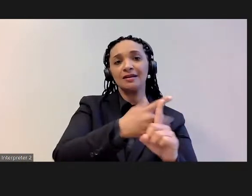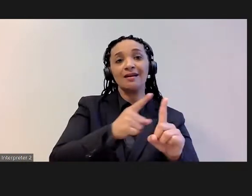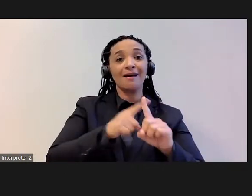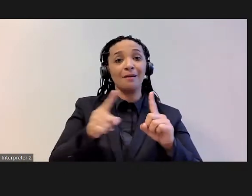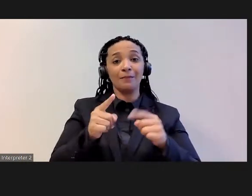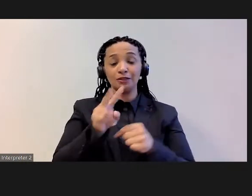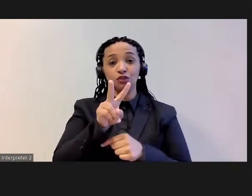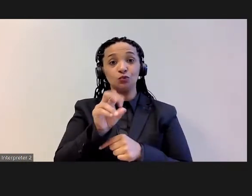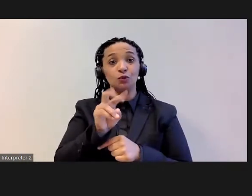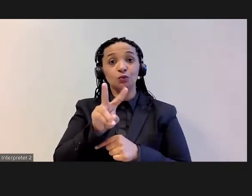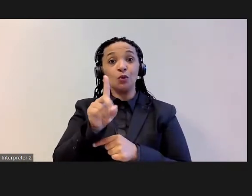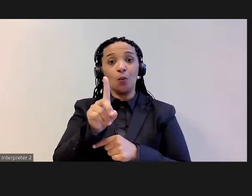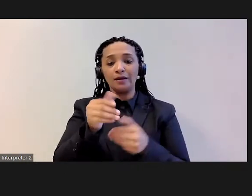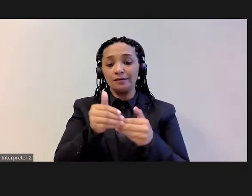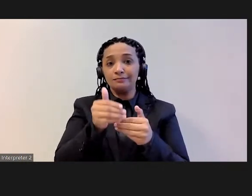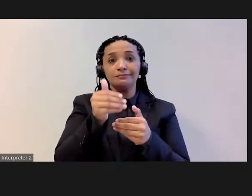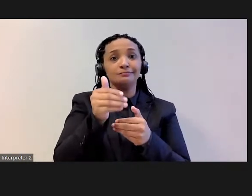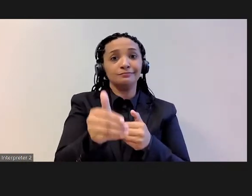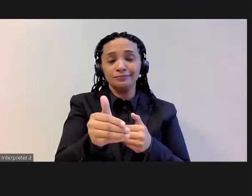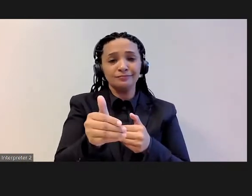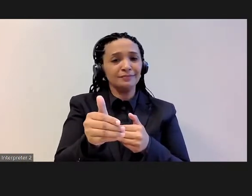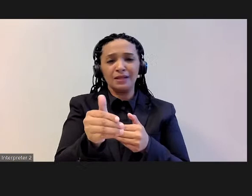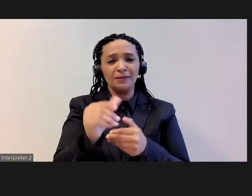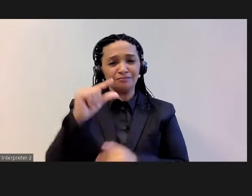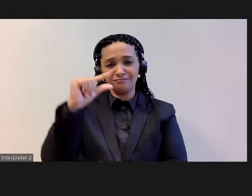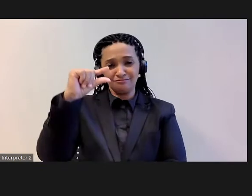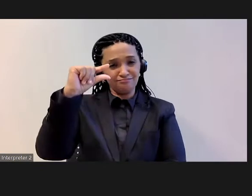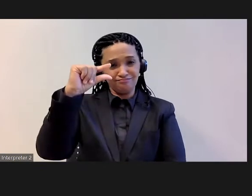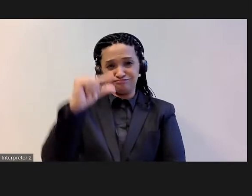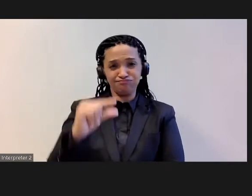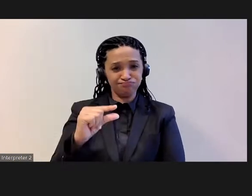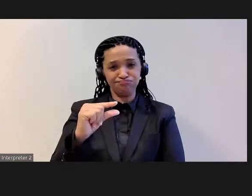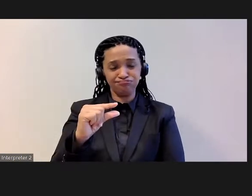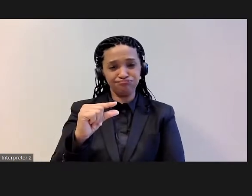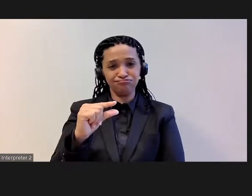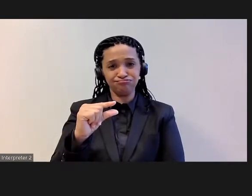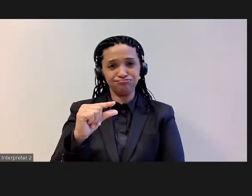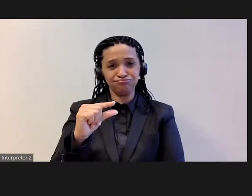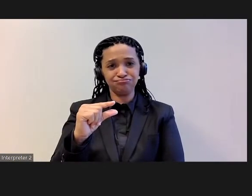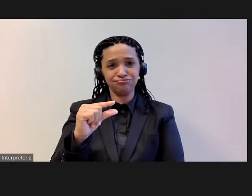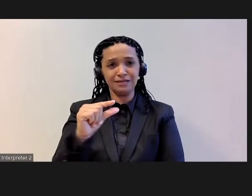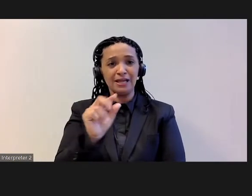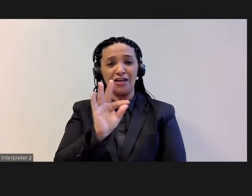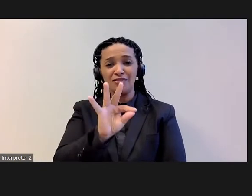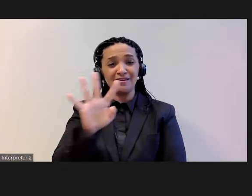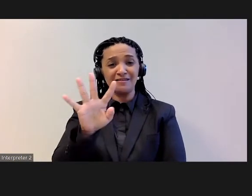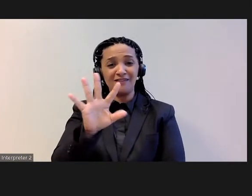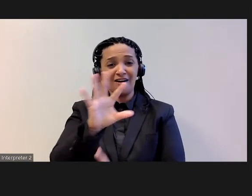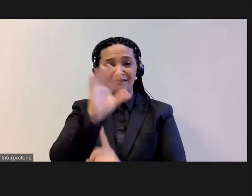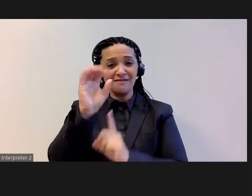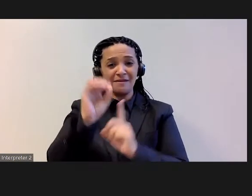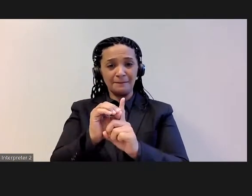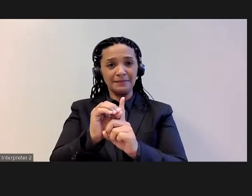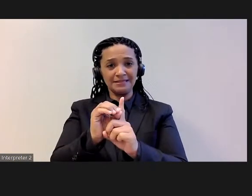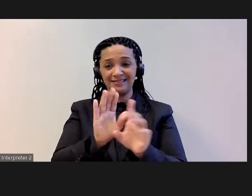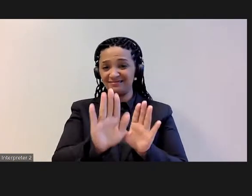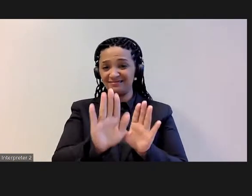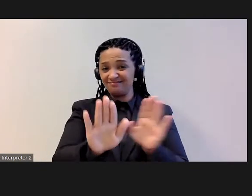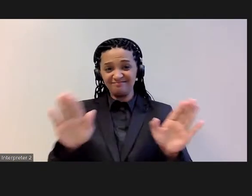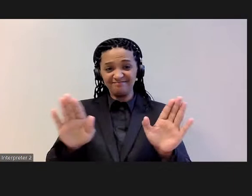were able to report having adequate data and systems to track the implementation of those national development